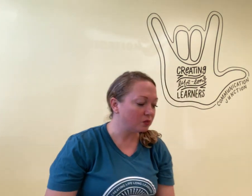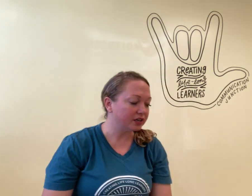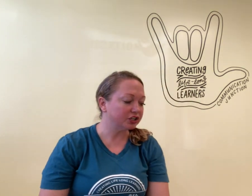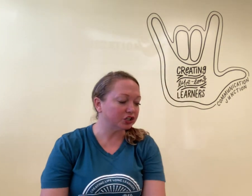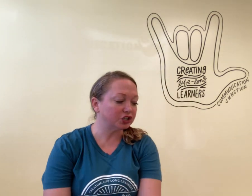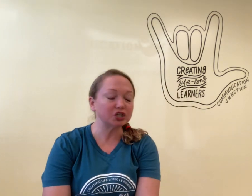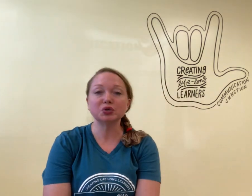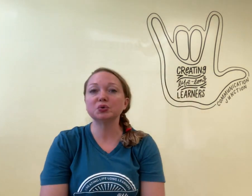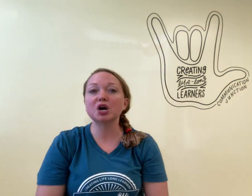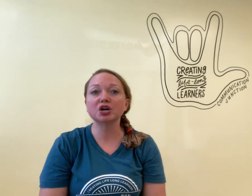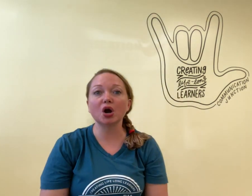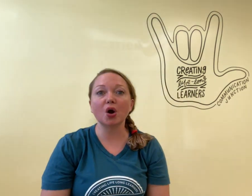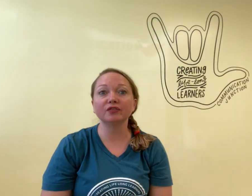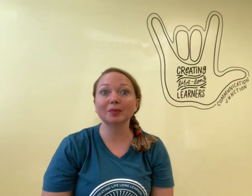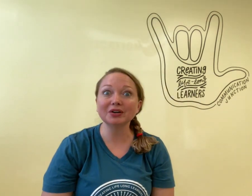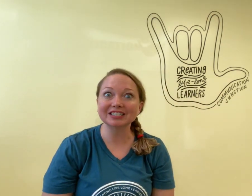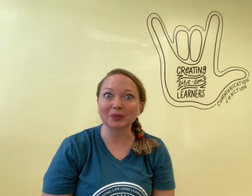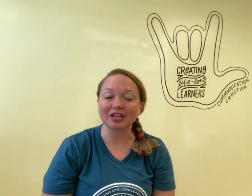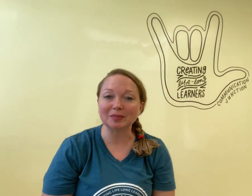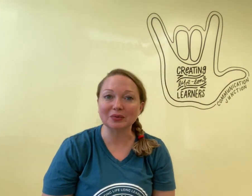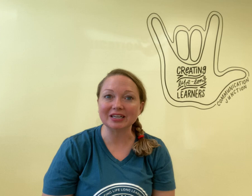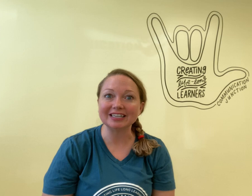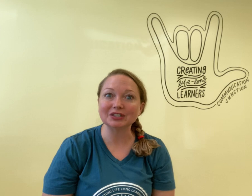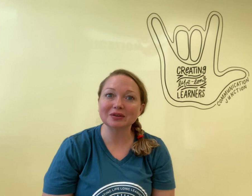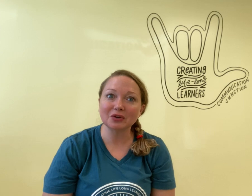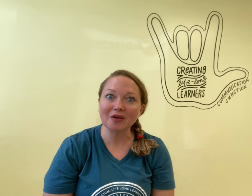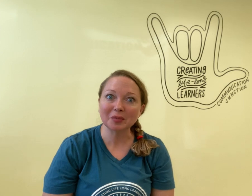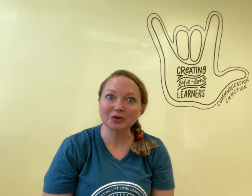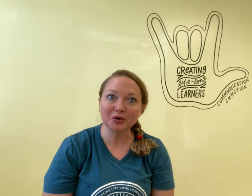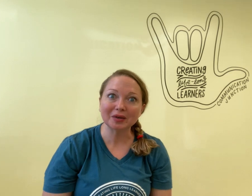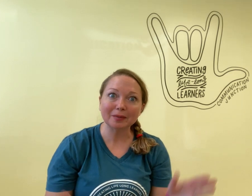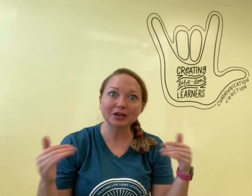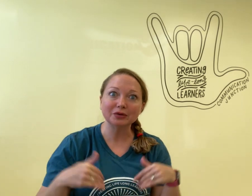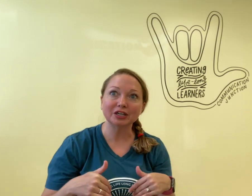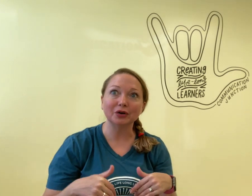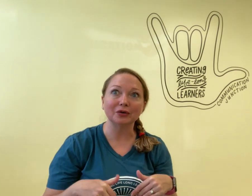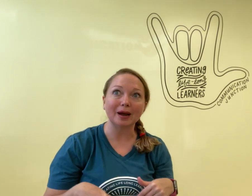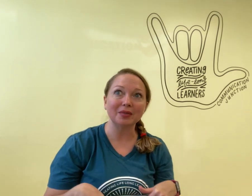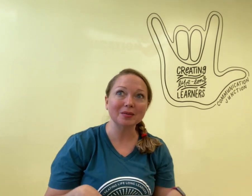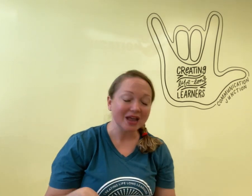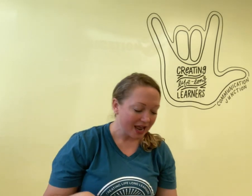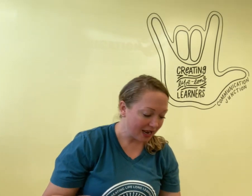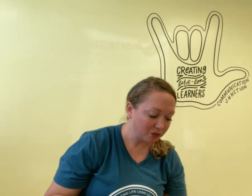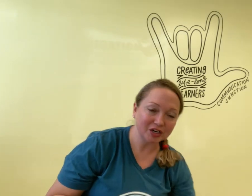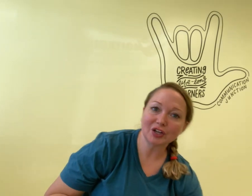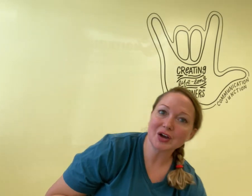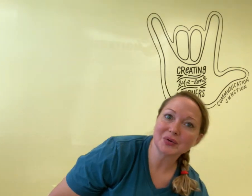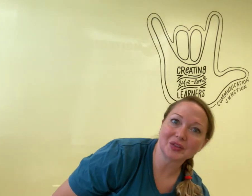wanted to go over the books that we're going to be reading, so if you have them in your home library, you can go grab them and read along with me.